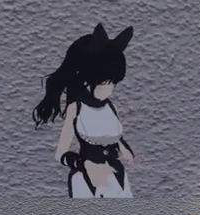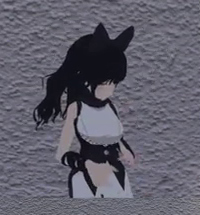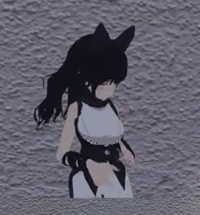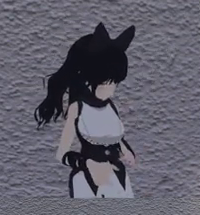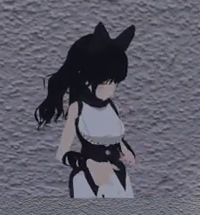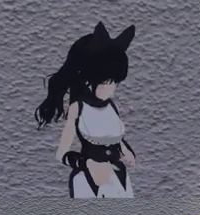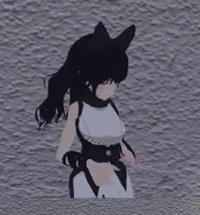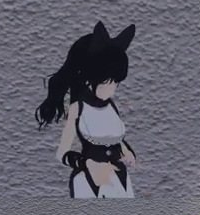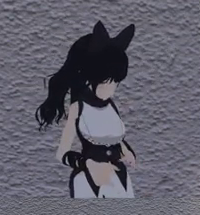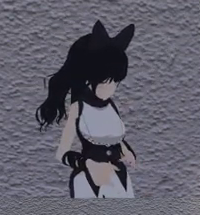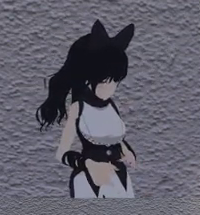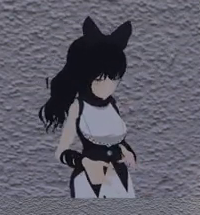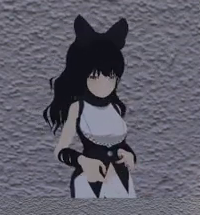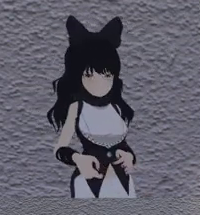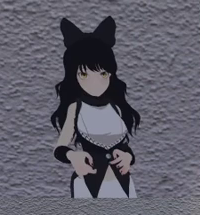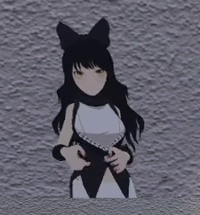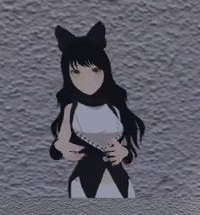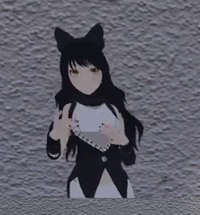All right.